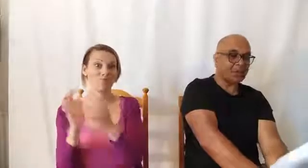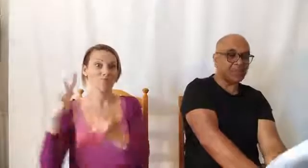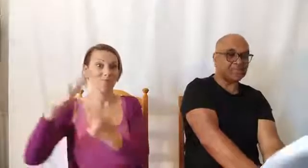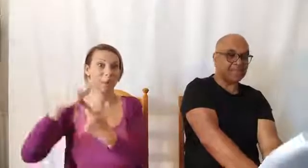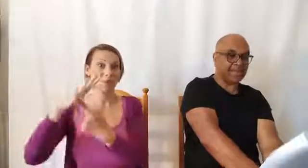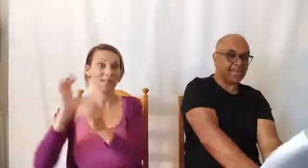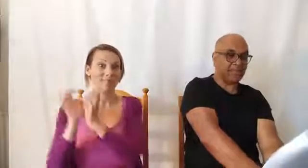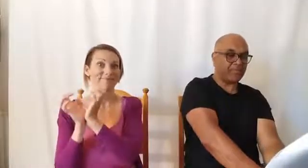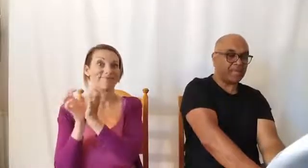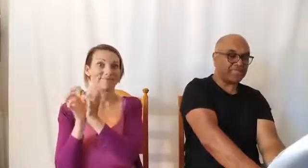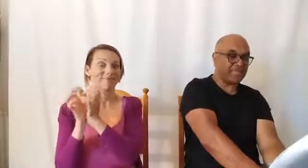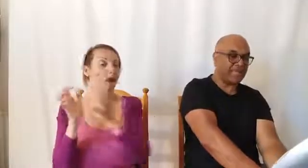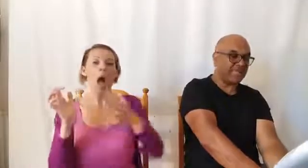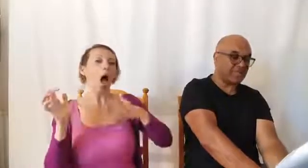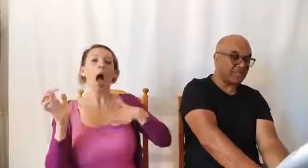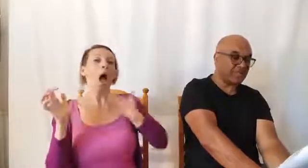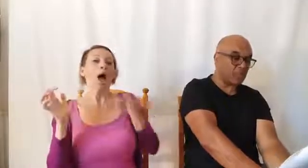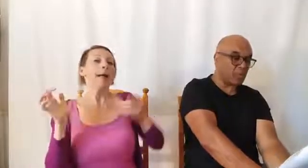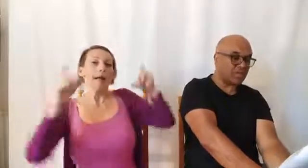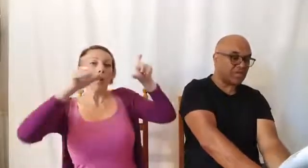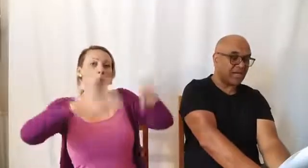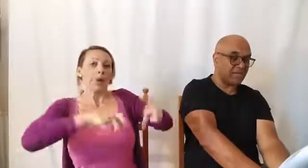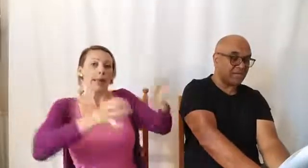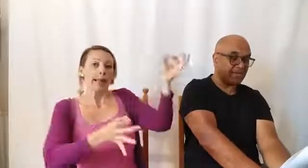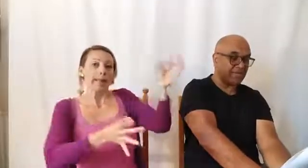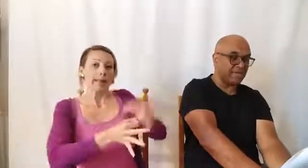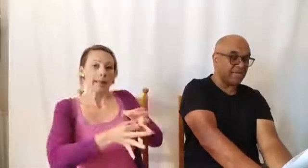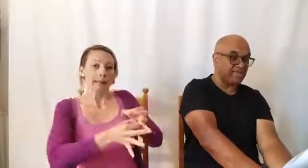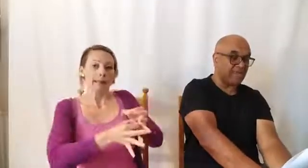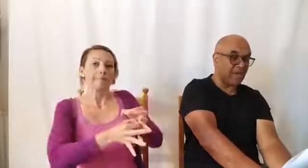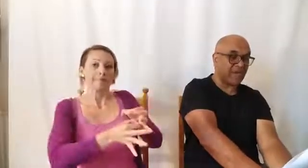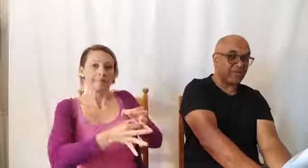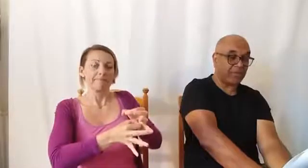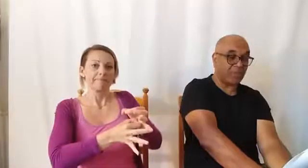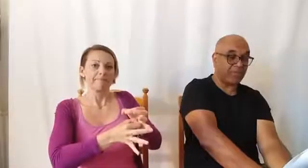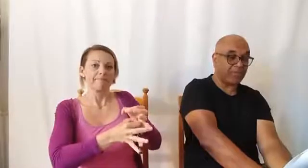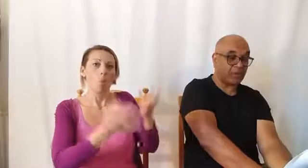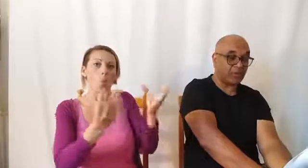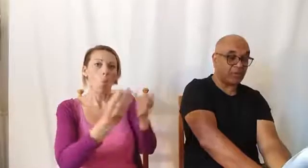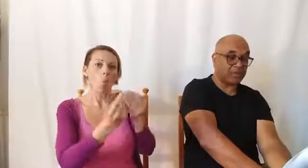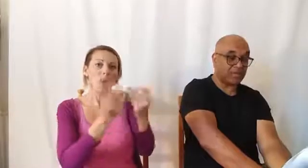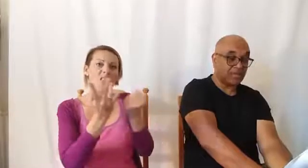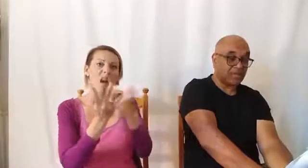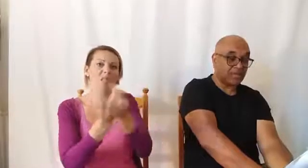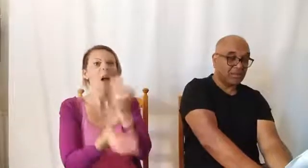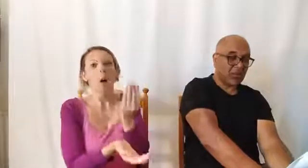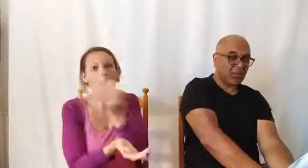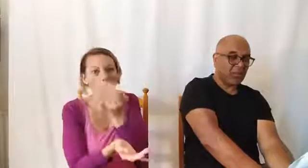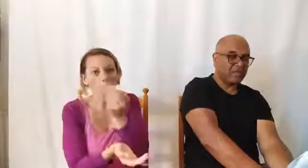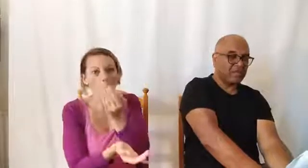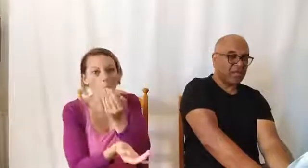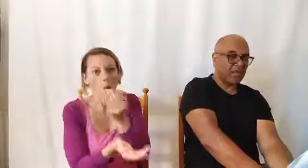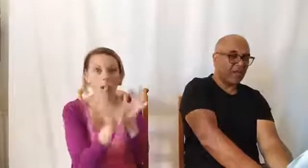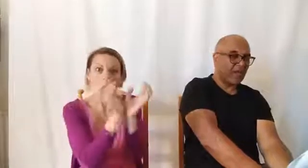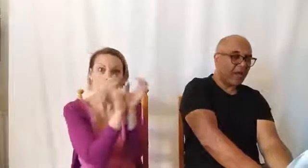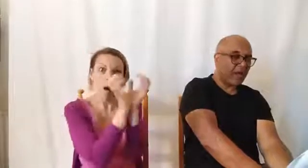to stay in one place and live in a small shell next to other boring barnacles. I wanted to go far,